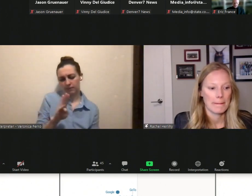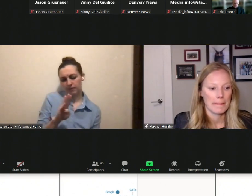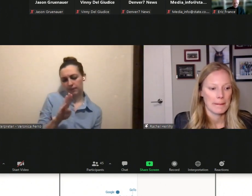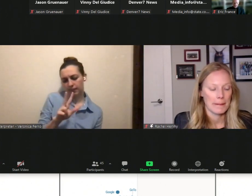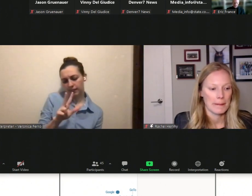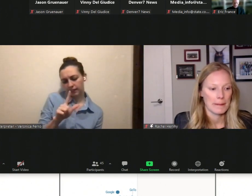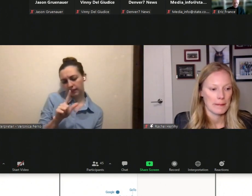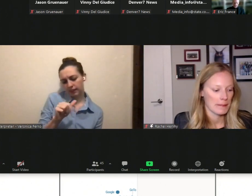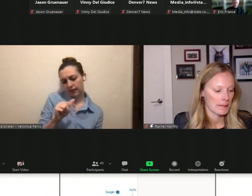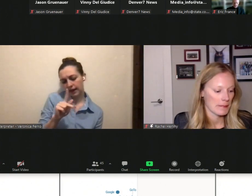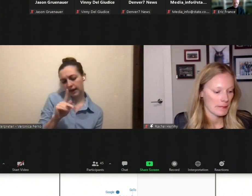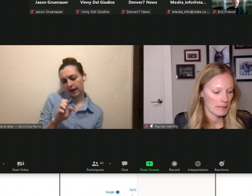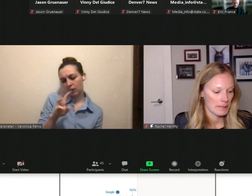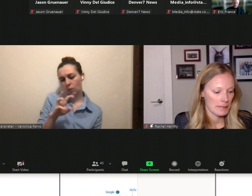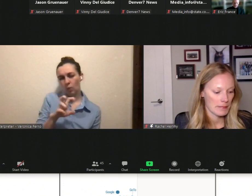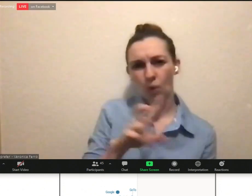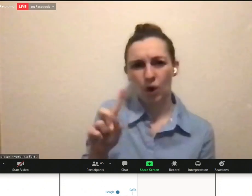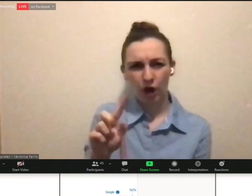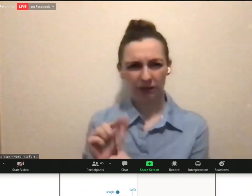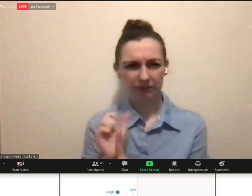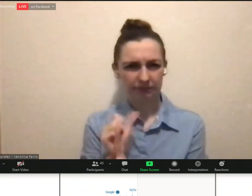All right, let's go to Jason Grunauer. Go ahead, Jason.